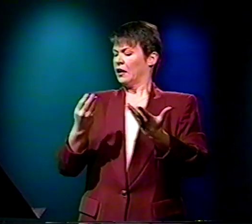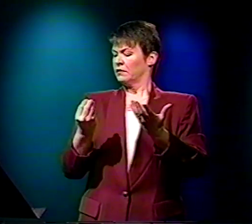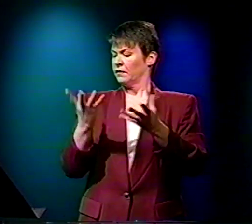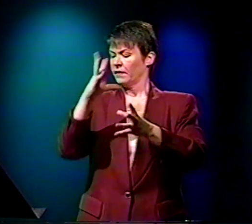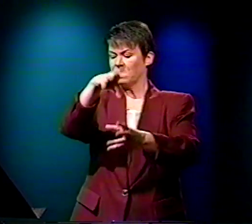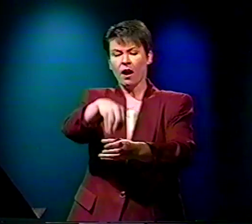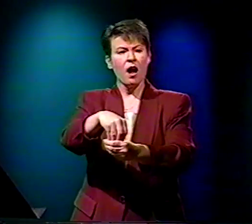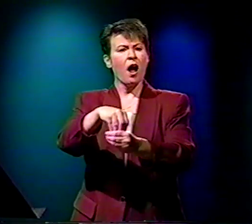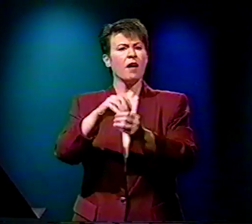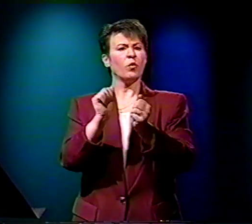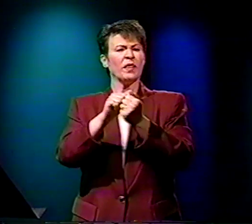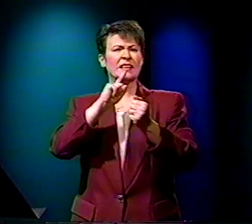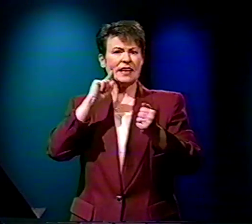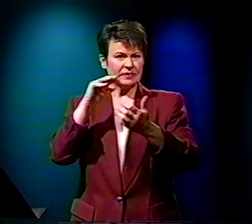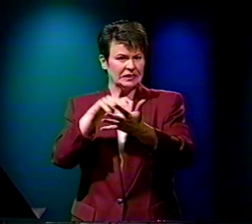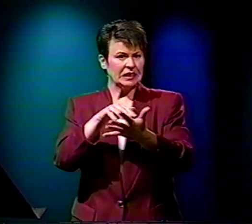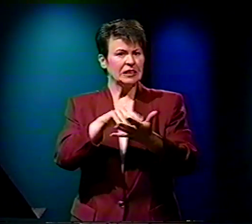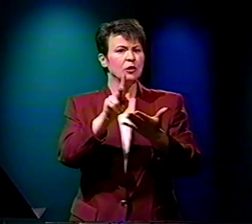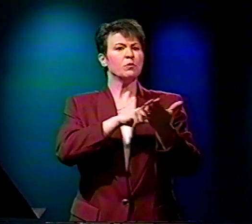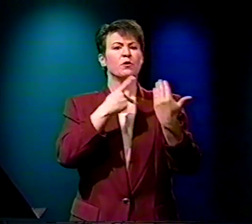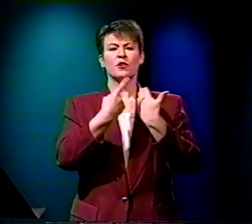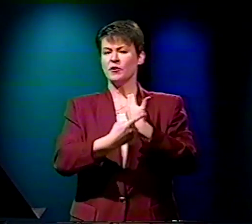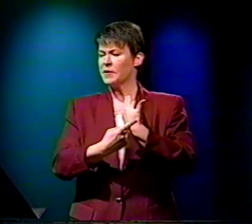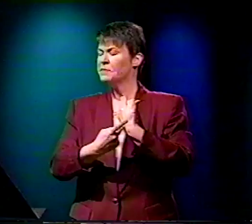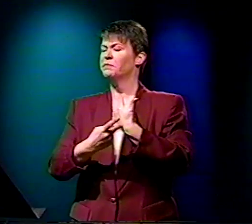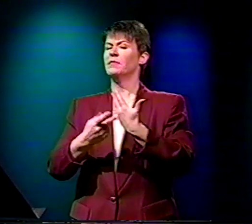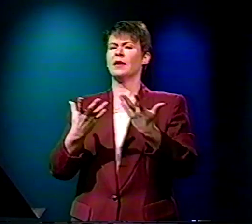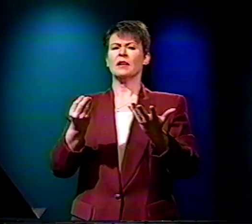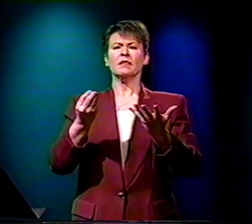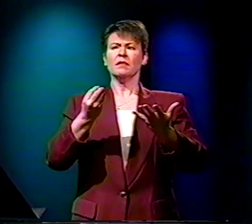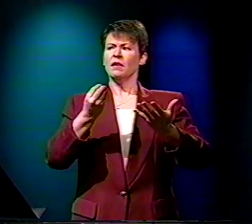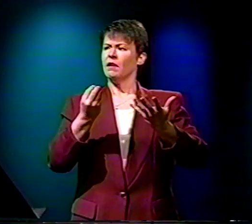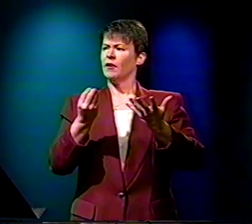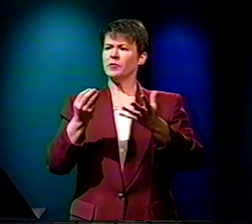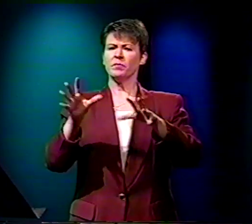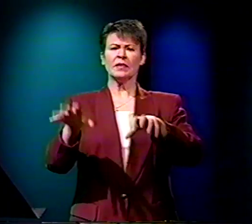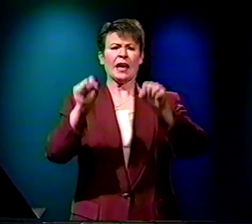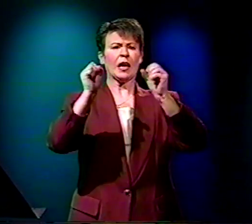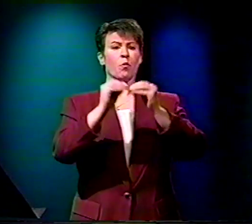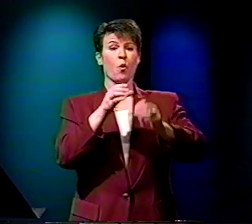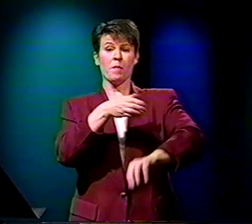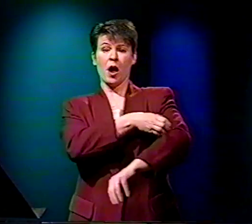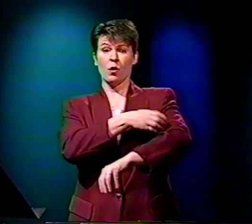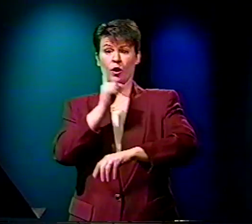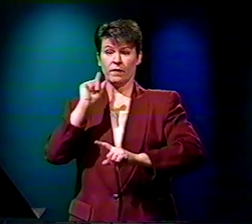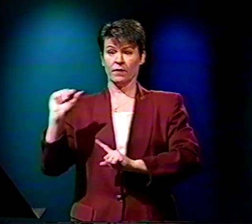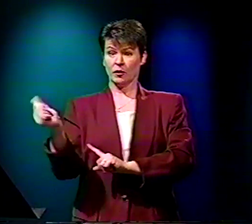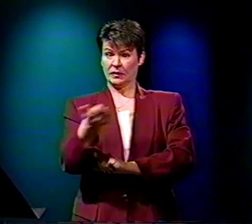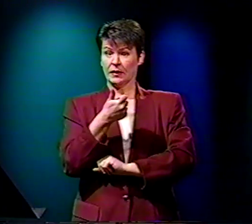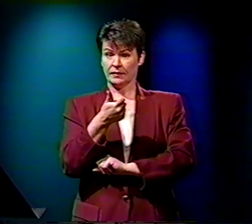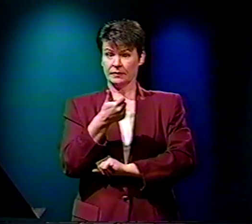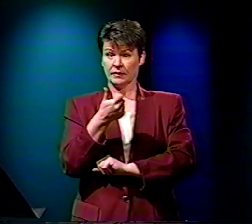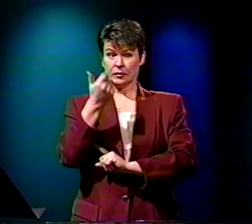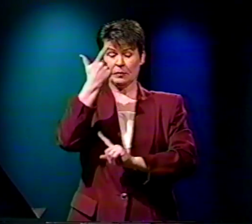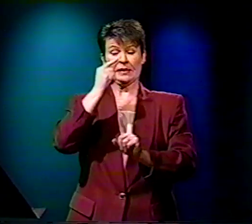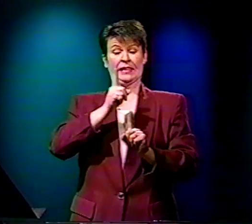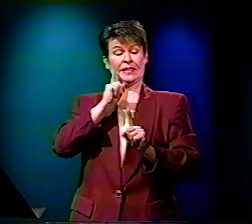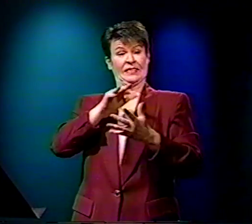better educated, they are more involved with deaf study programs, they are taking on more power for